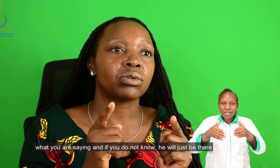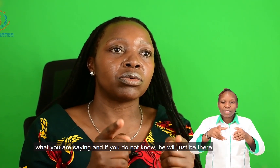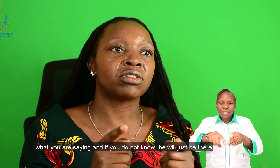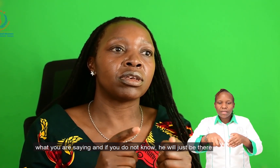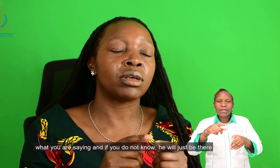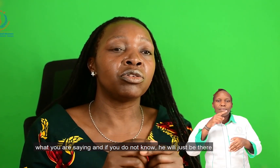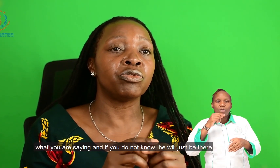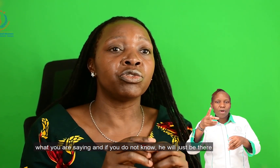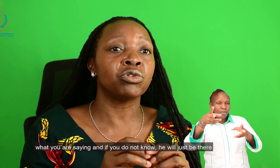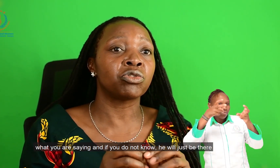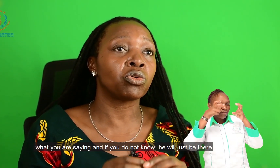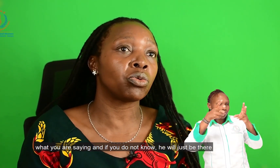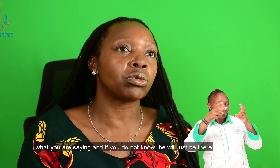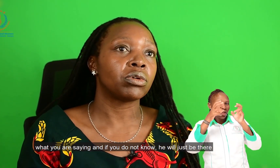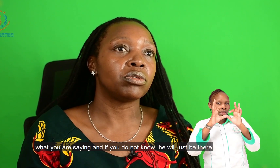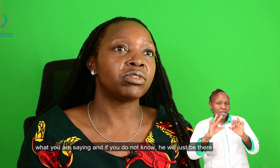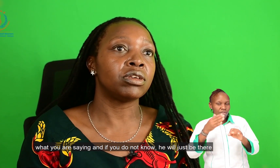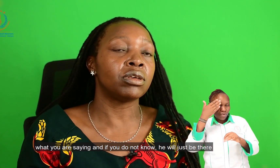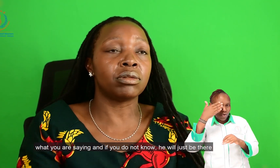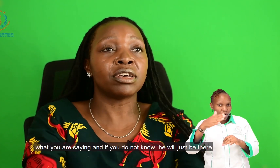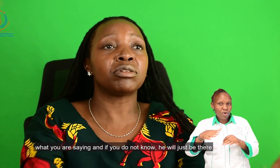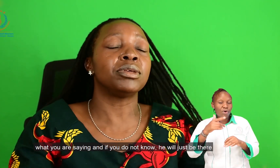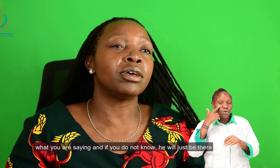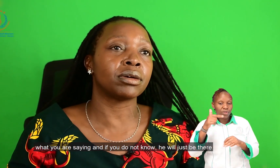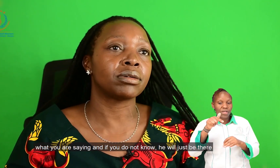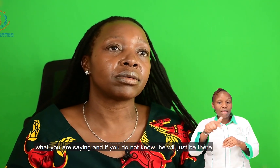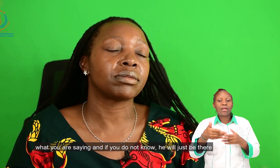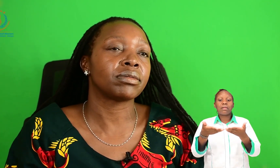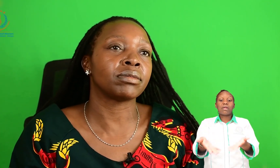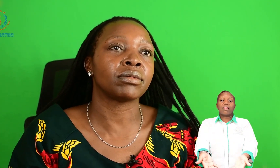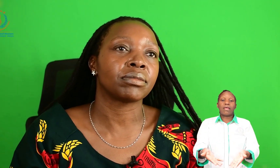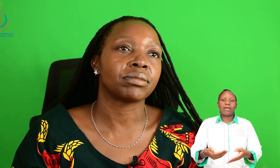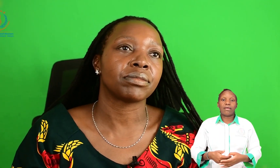you're saying. And if you don't know, you see, he'll just be there.